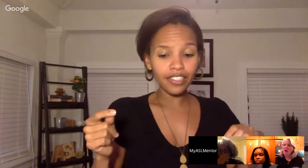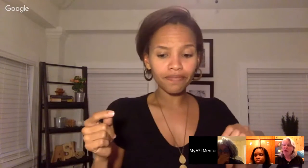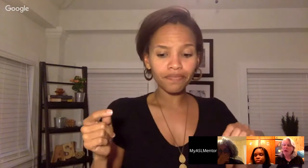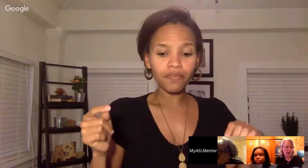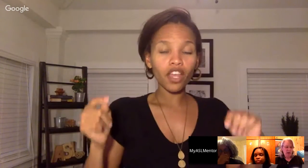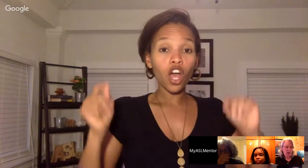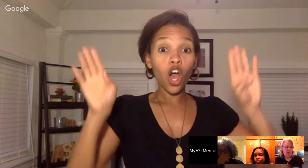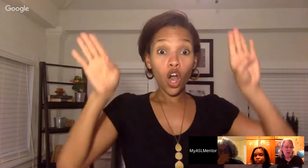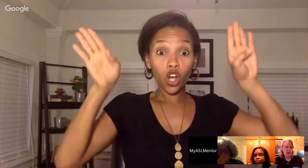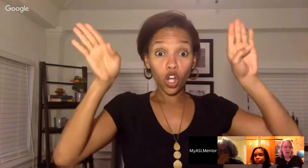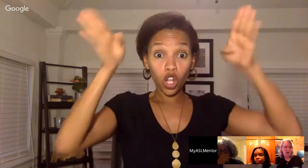signs,